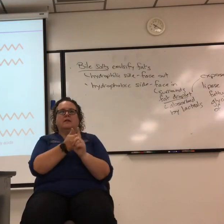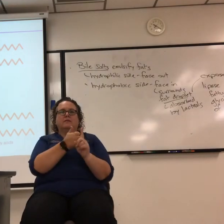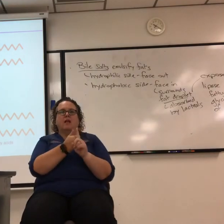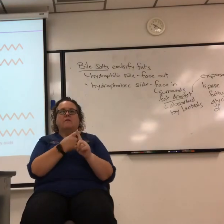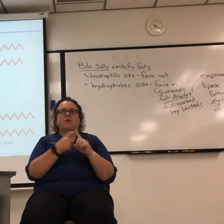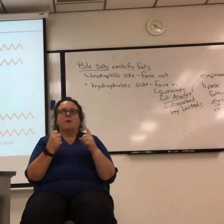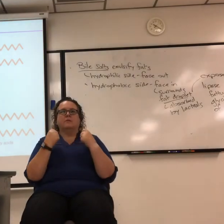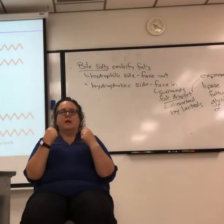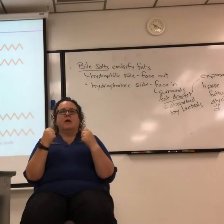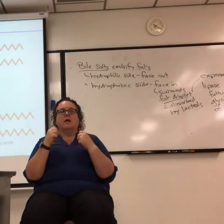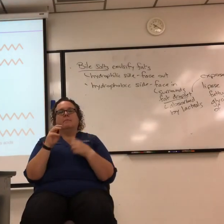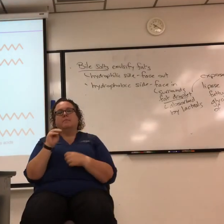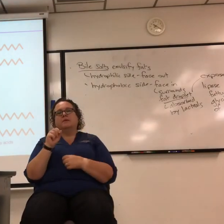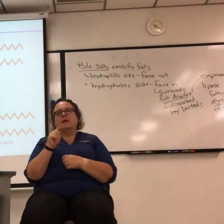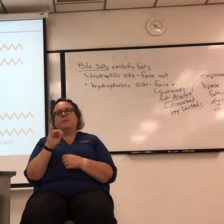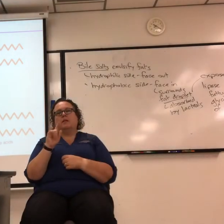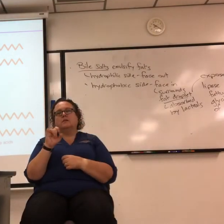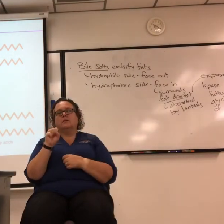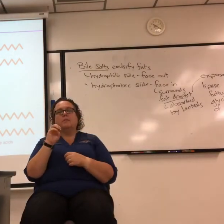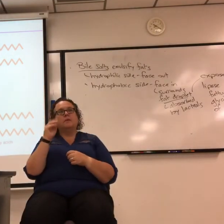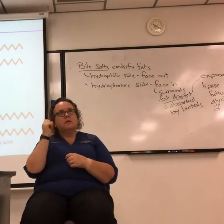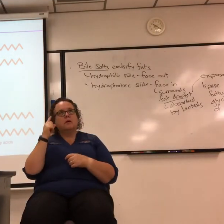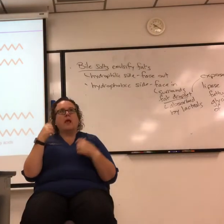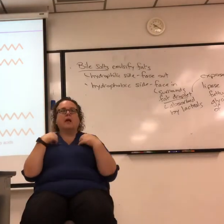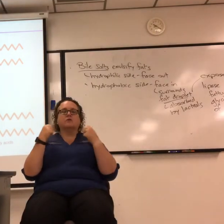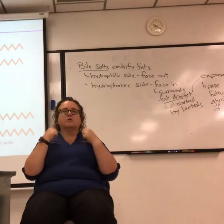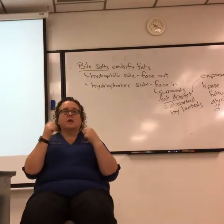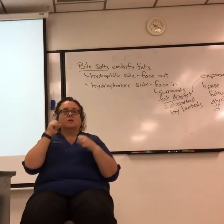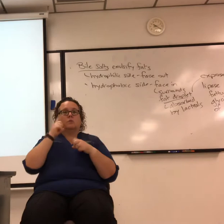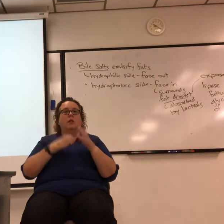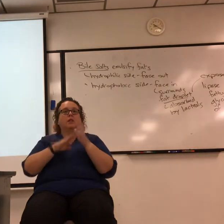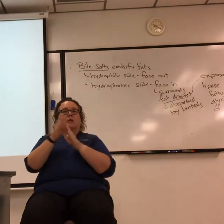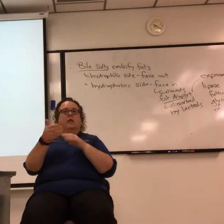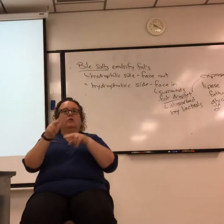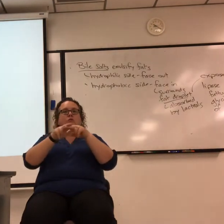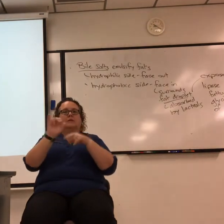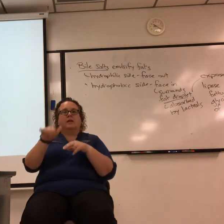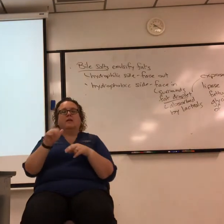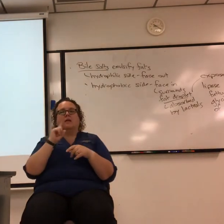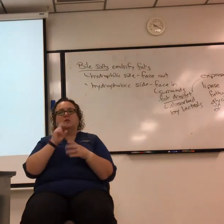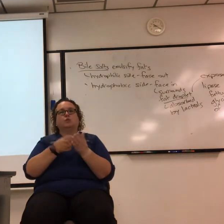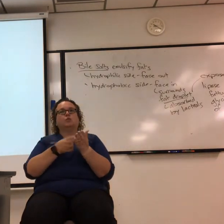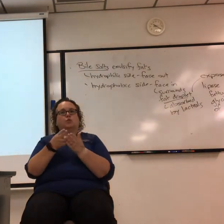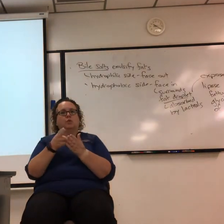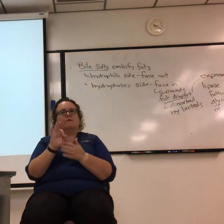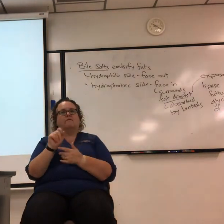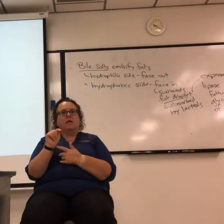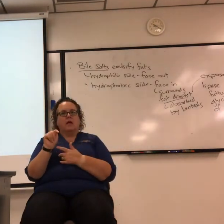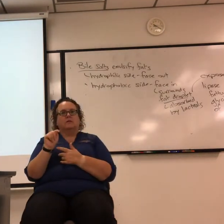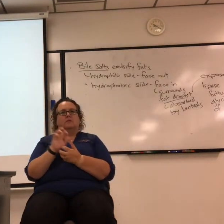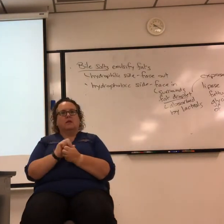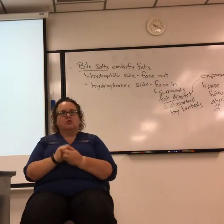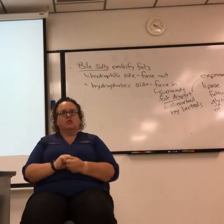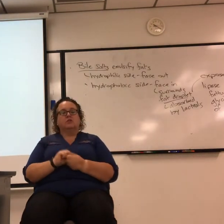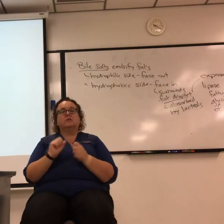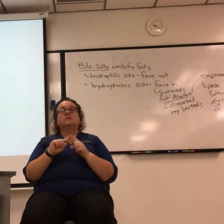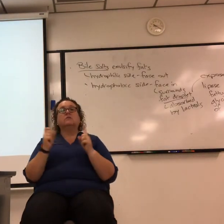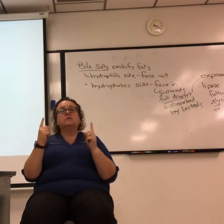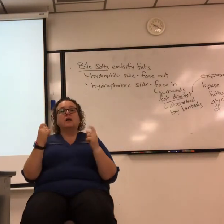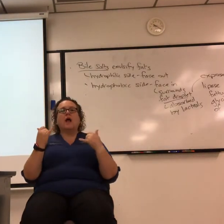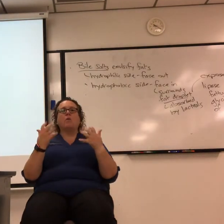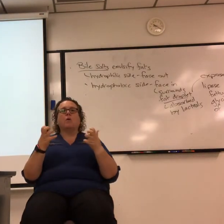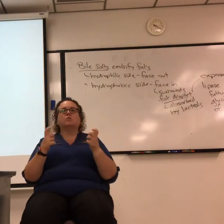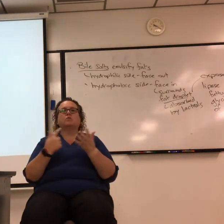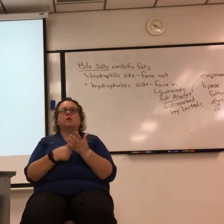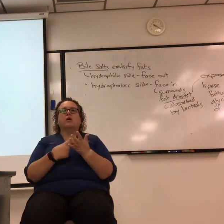Exercise increases lipase activity. So that's true fat digestion. I want to talk about the small intestine now. So